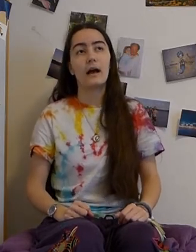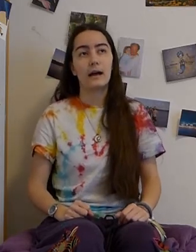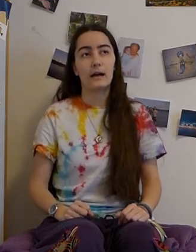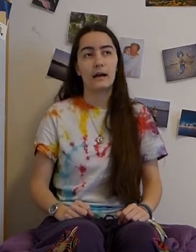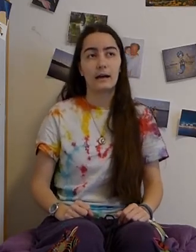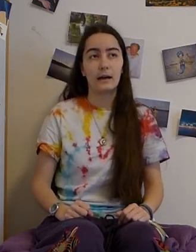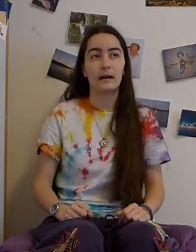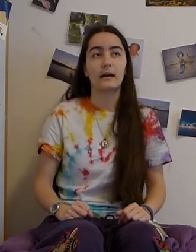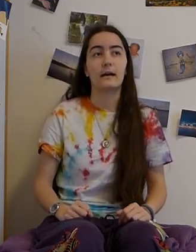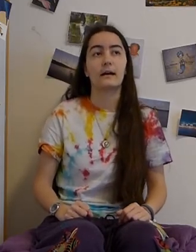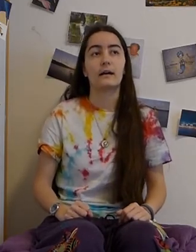Ooh, ah.